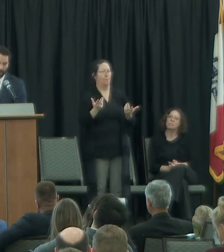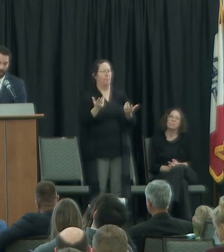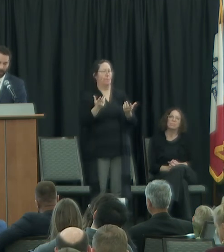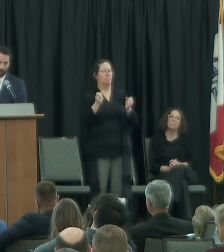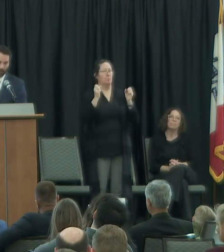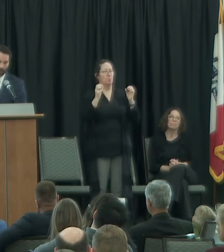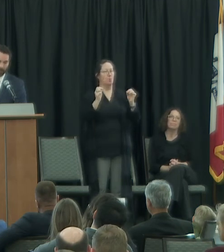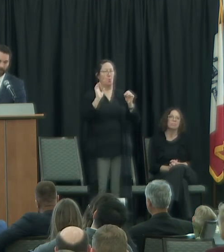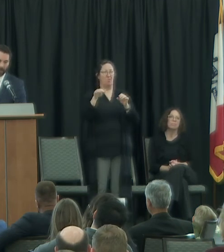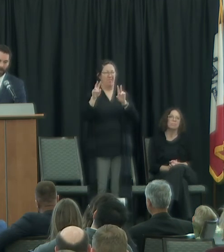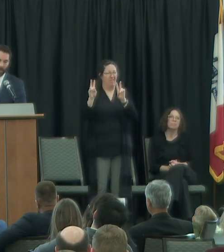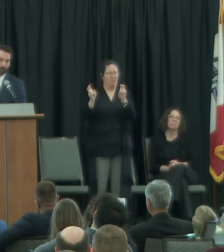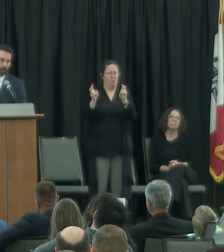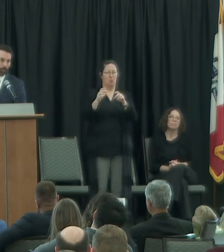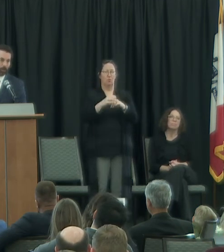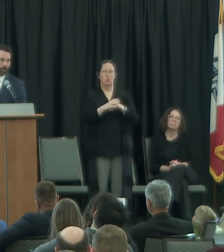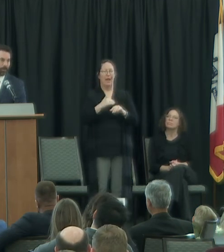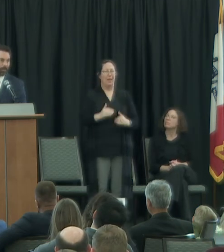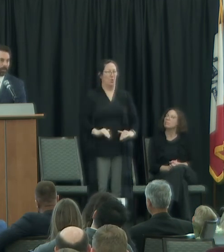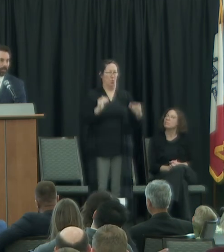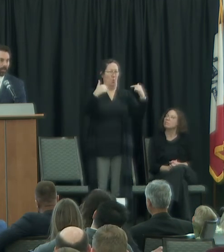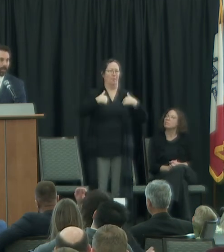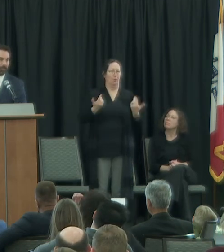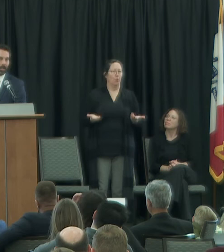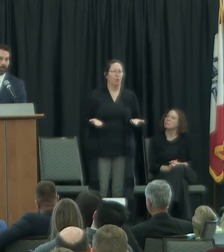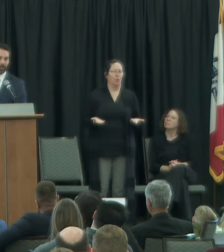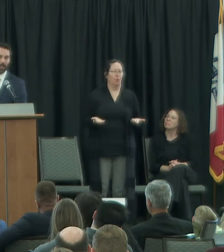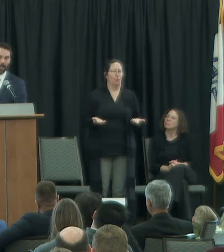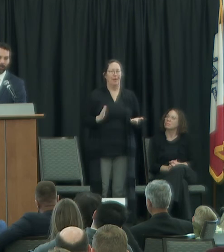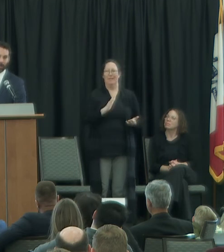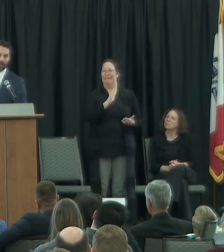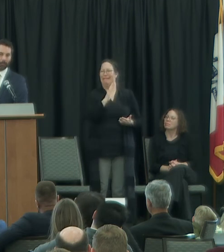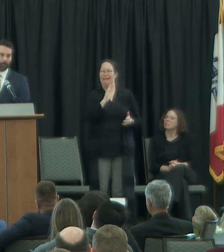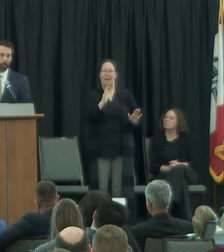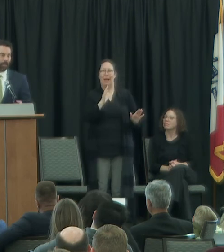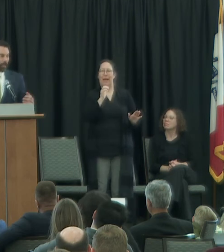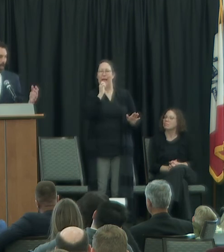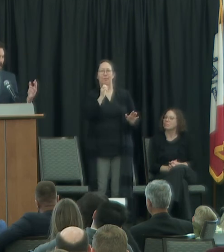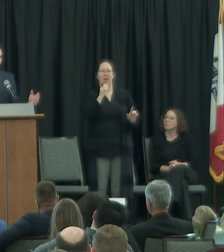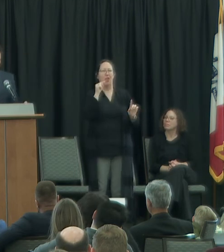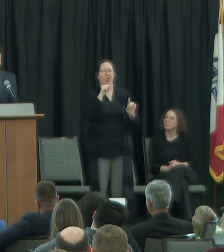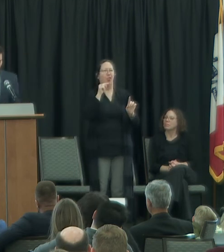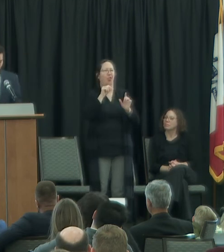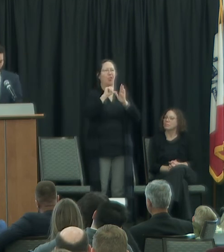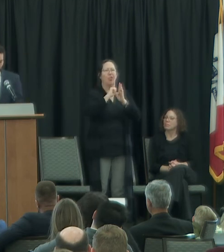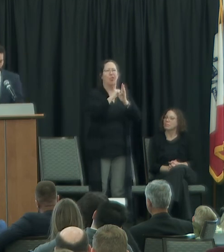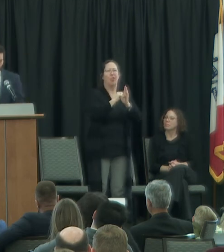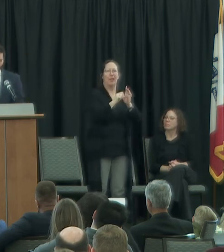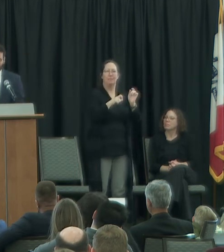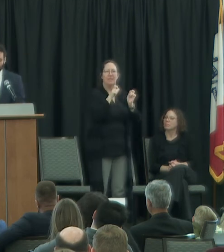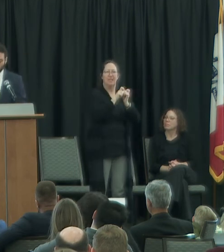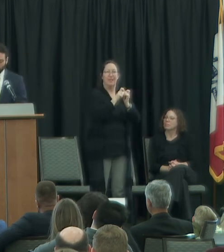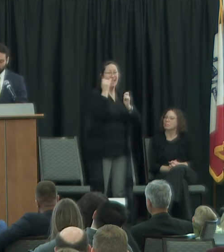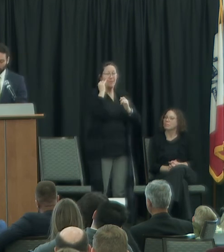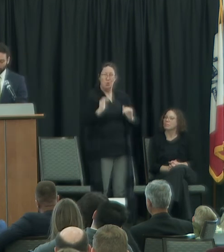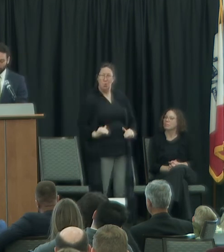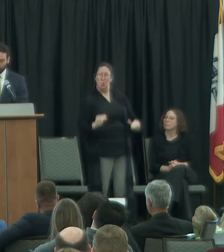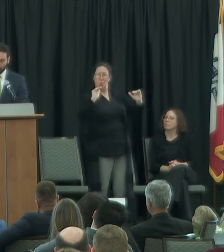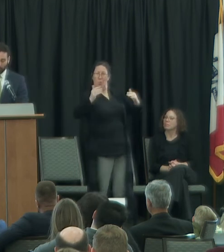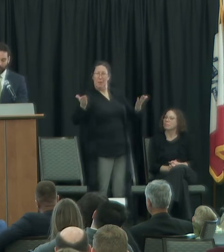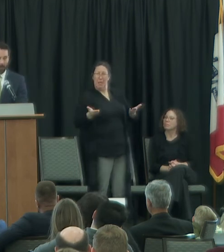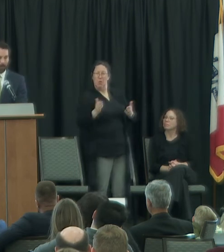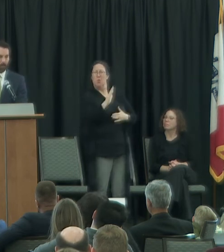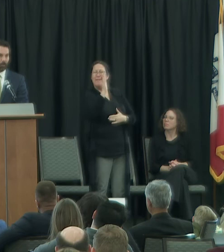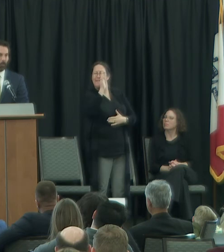that, I grew up here. I'm not pinpointing it on anything or anybody, but if you grew up here, you